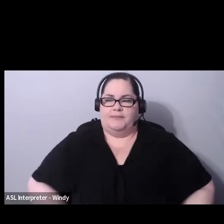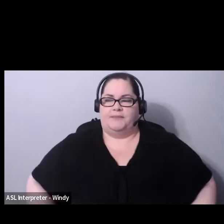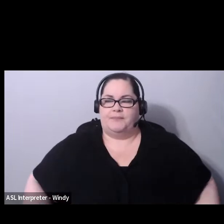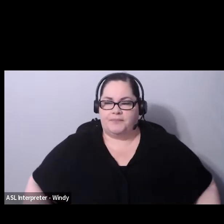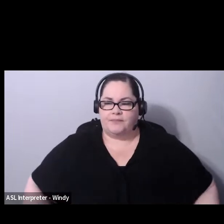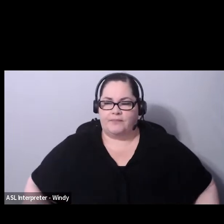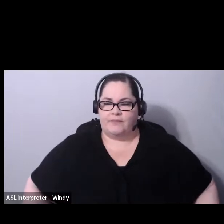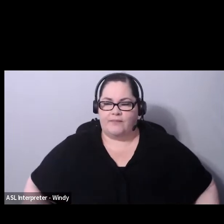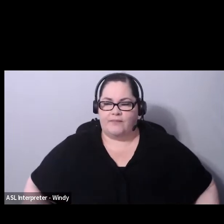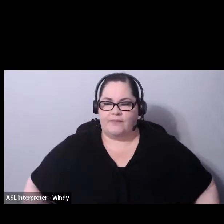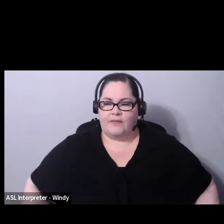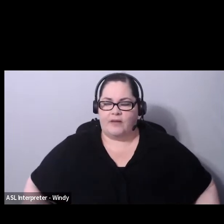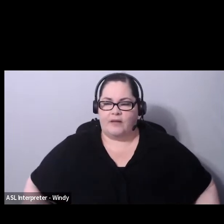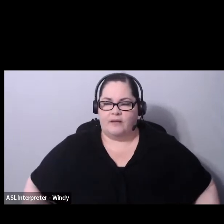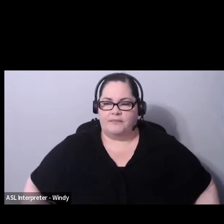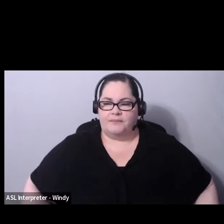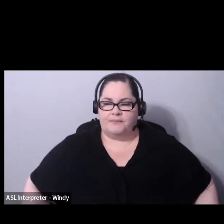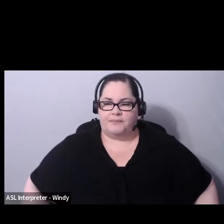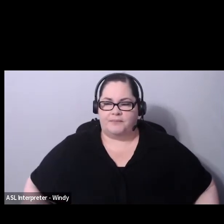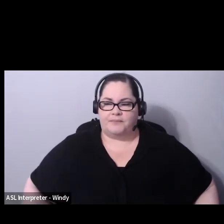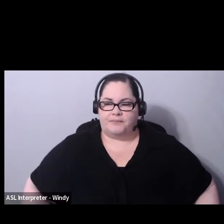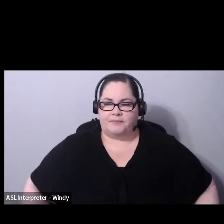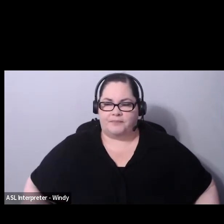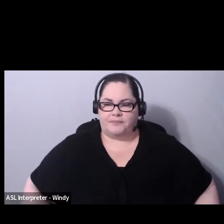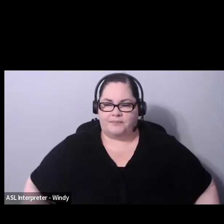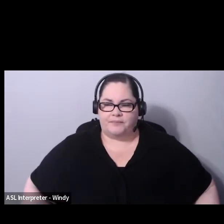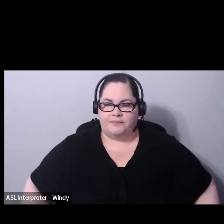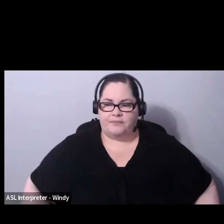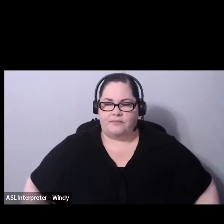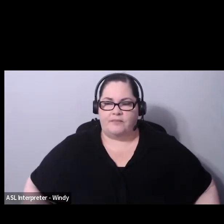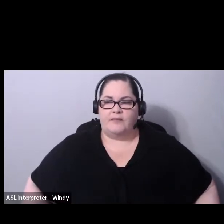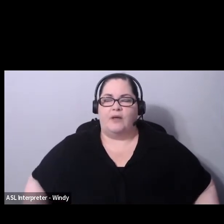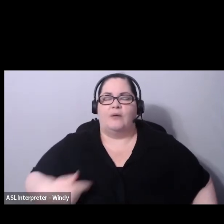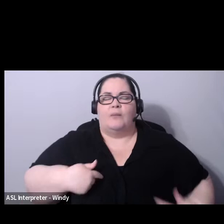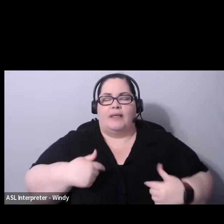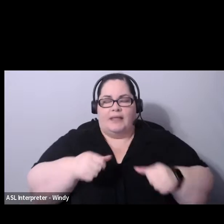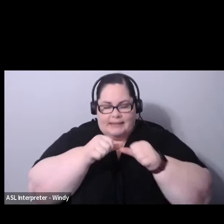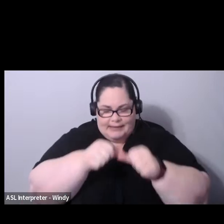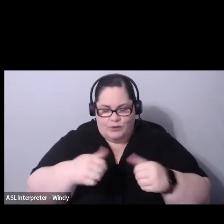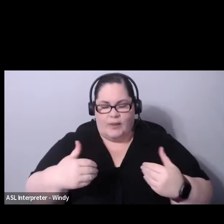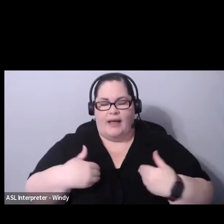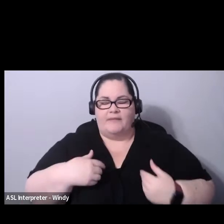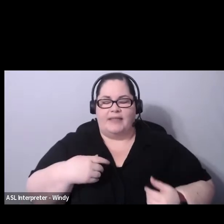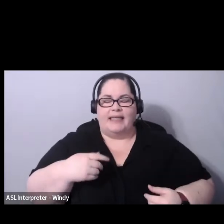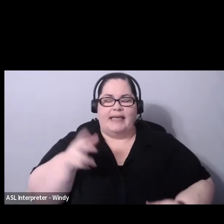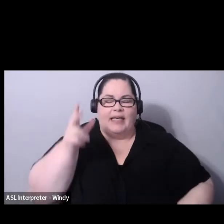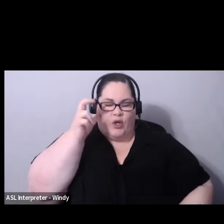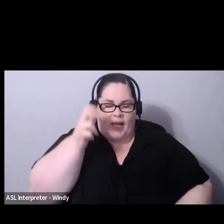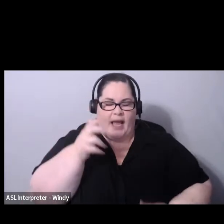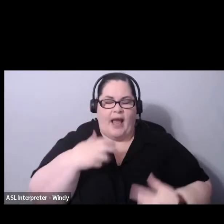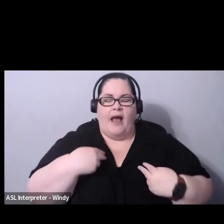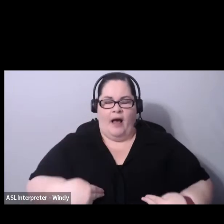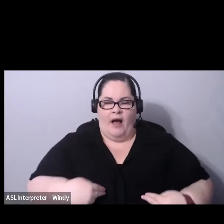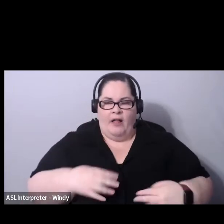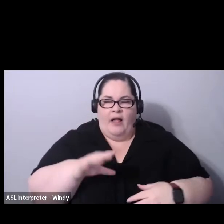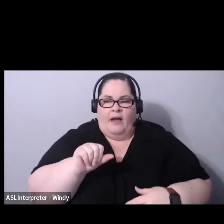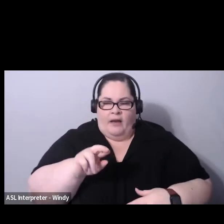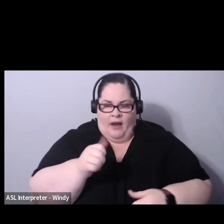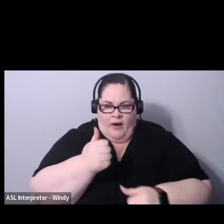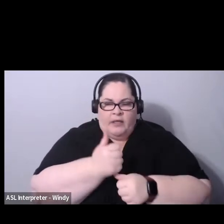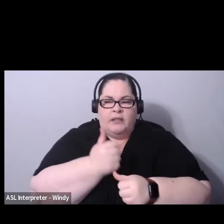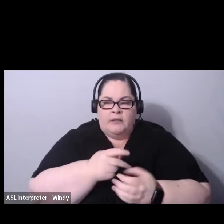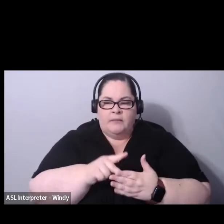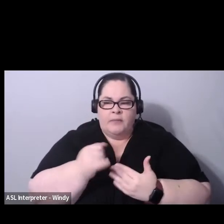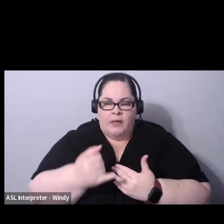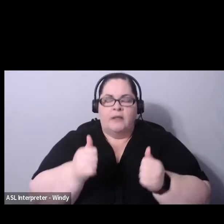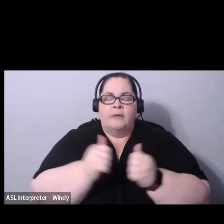still continue to have our Hearing Healthcare Assistance Project with ASU, and this is